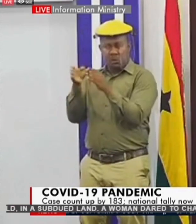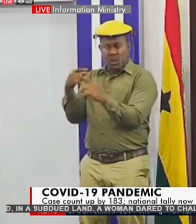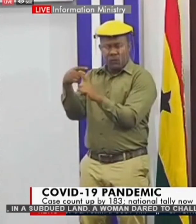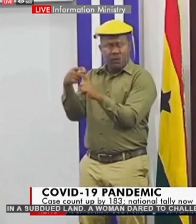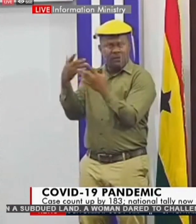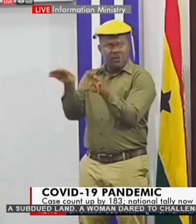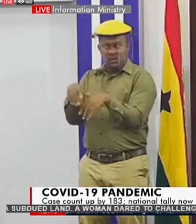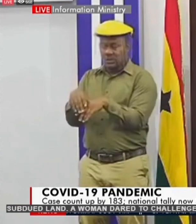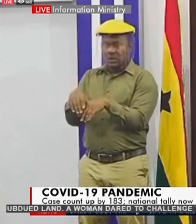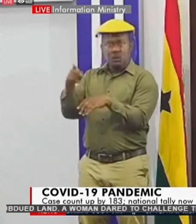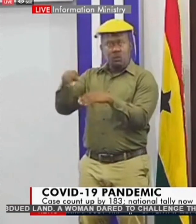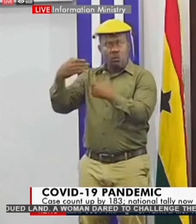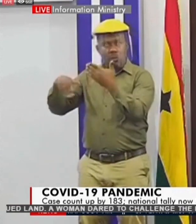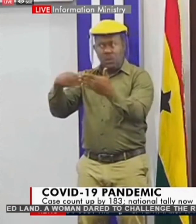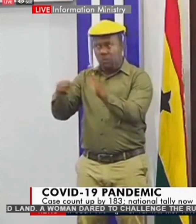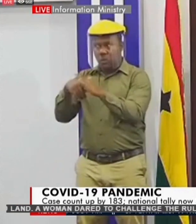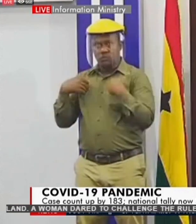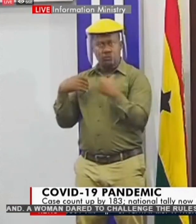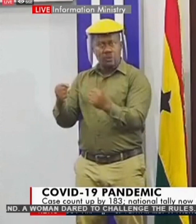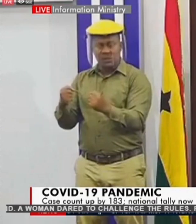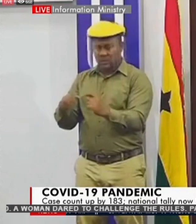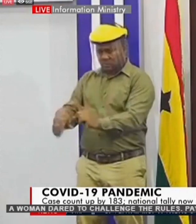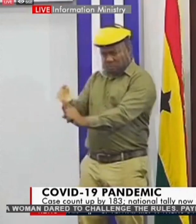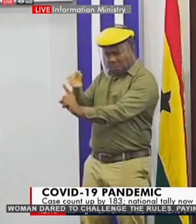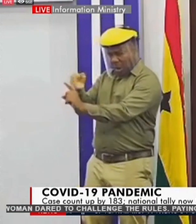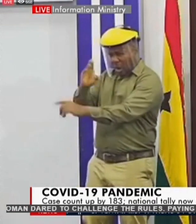Since the first case of COVID-19 started,